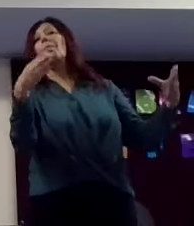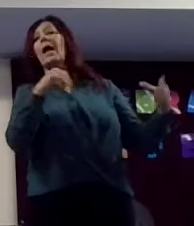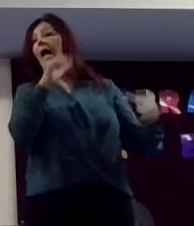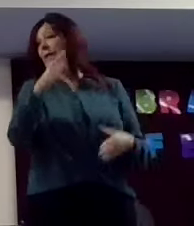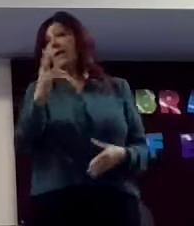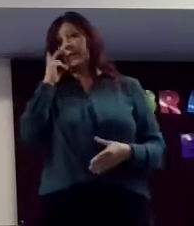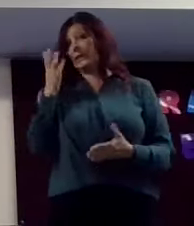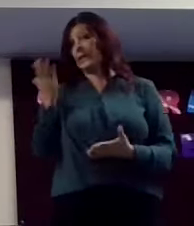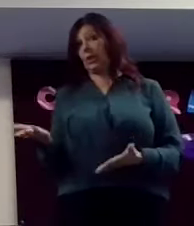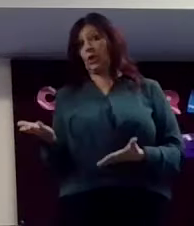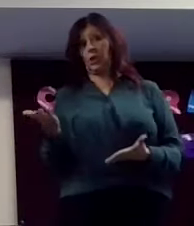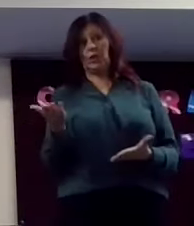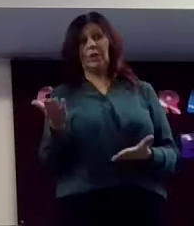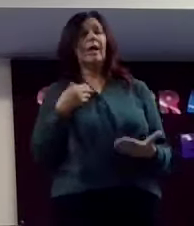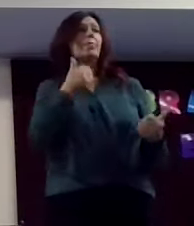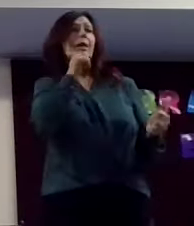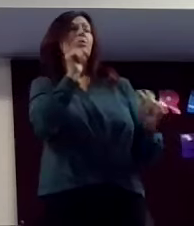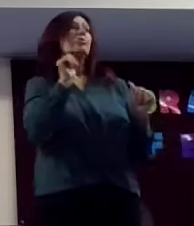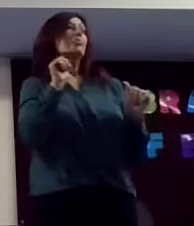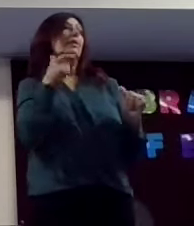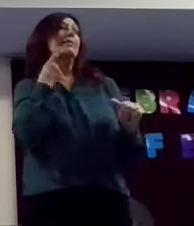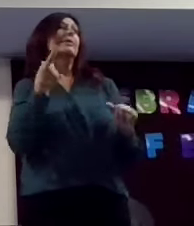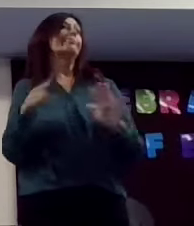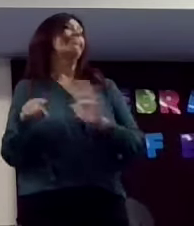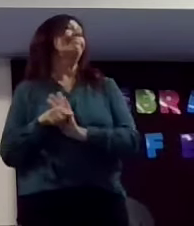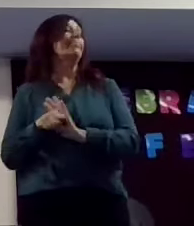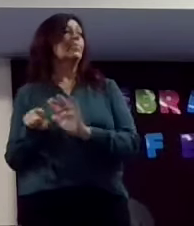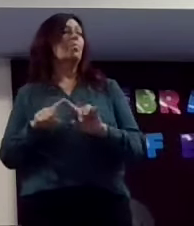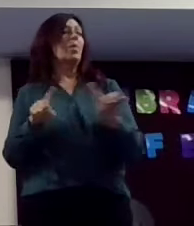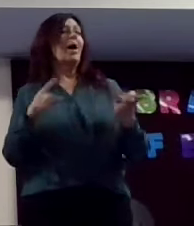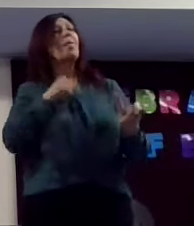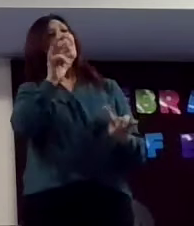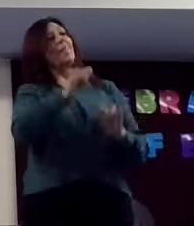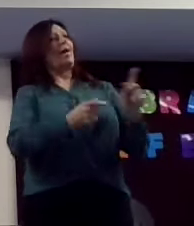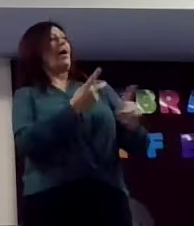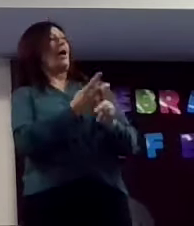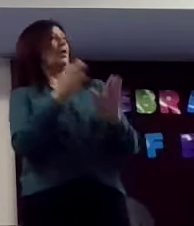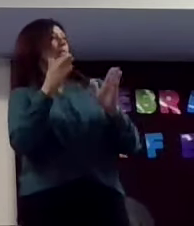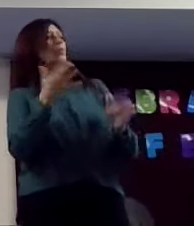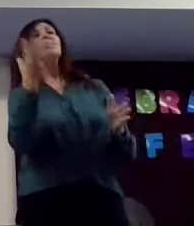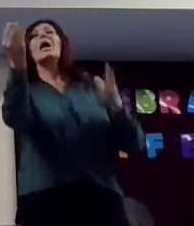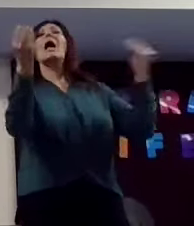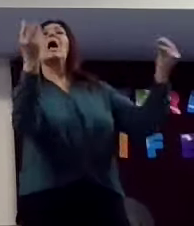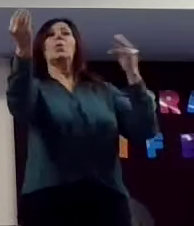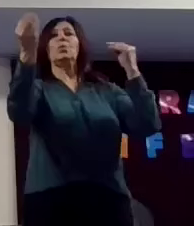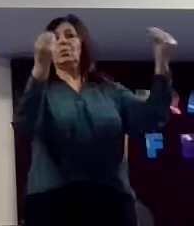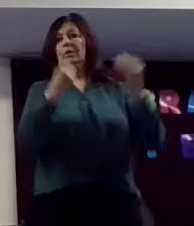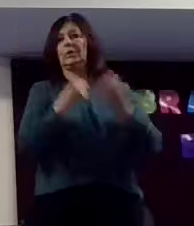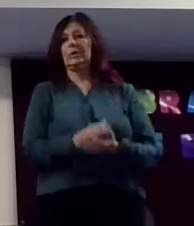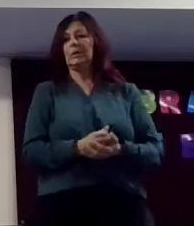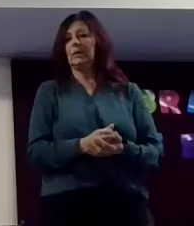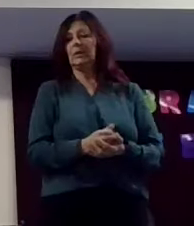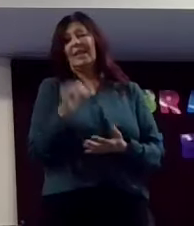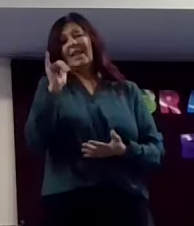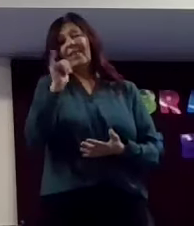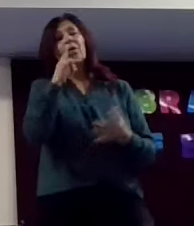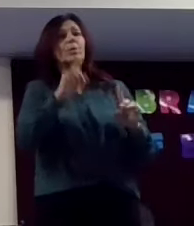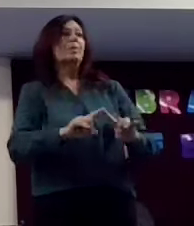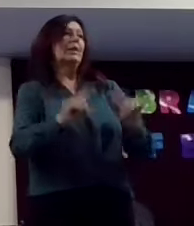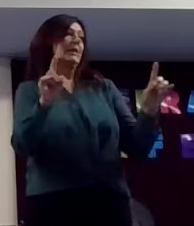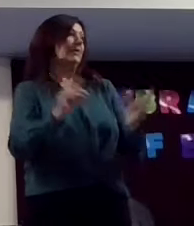seen her anywhere. And I'm not trying to cut that. I'm just saying I'm that kind of person to be out in the public. So I guess that would